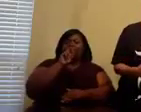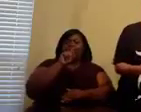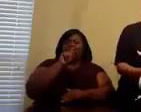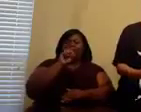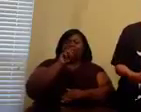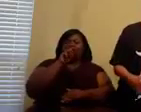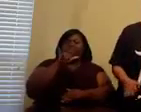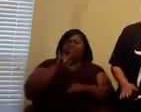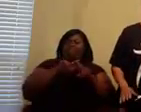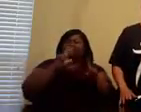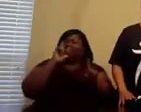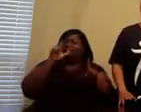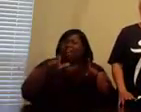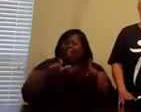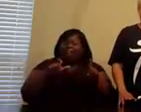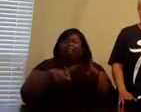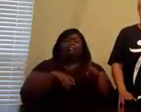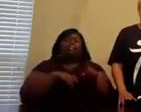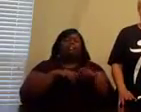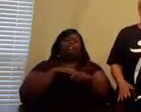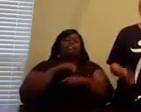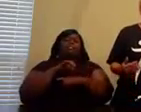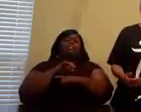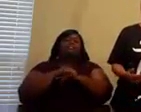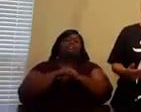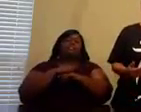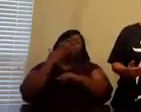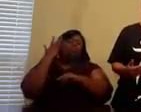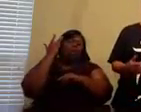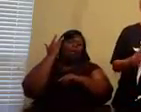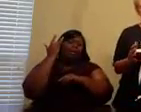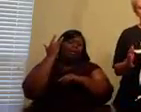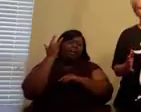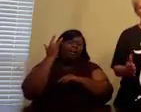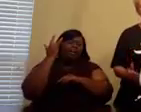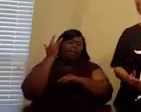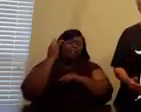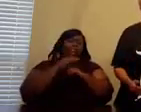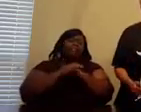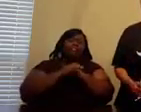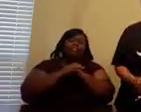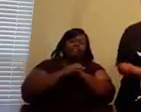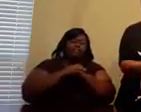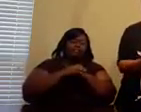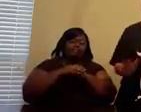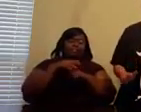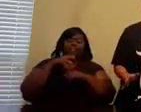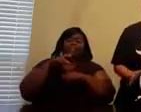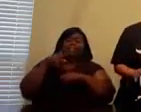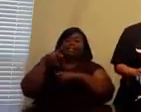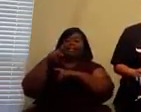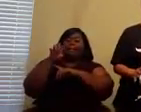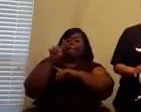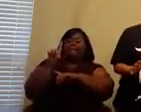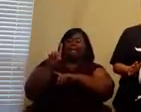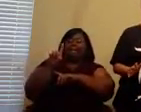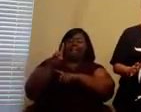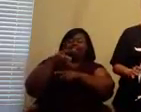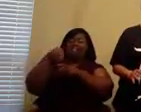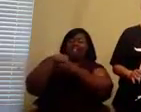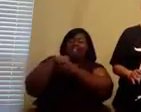past few years. And it's because of the makeup of the pads. And I'm not trying to make